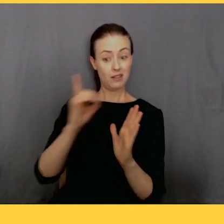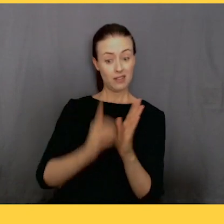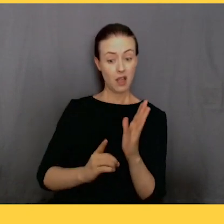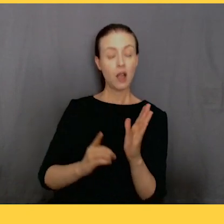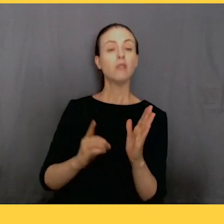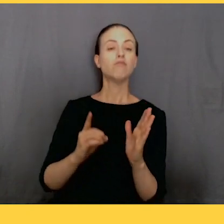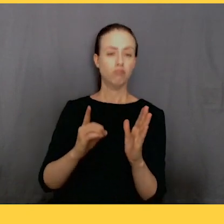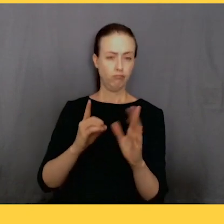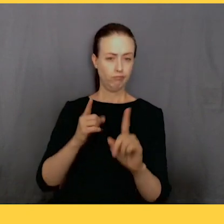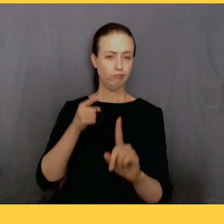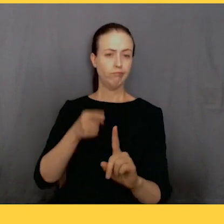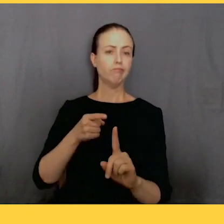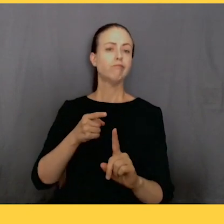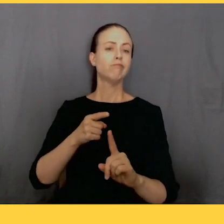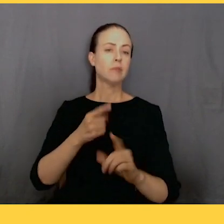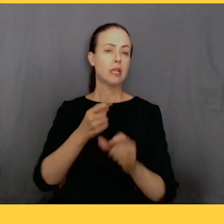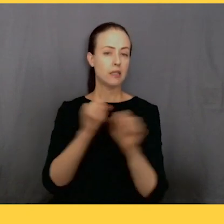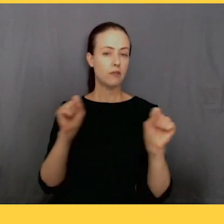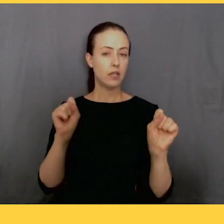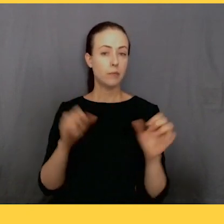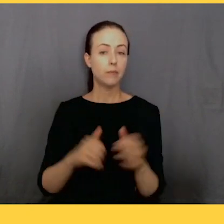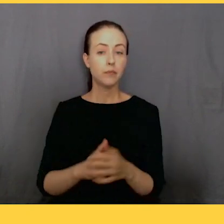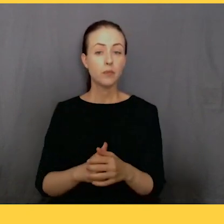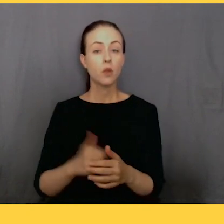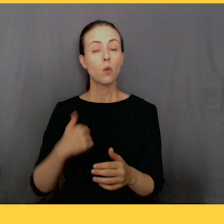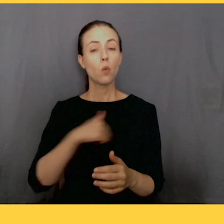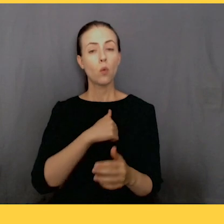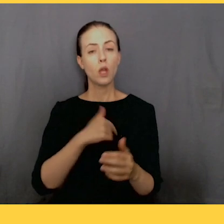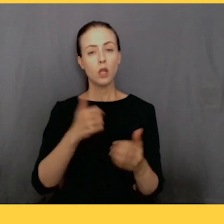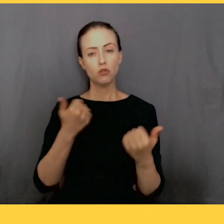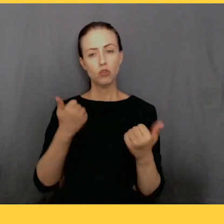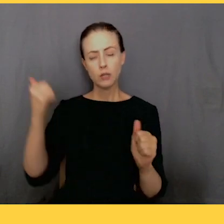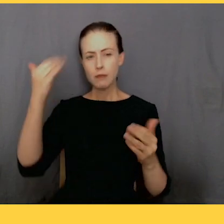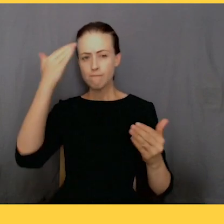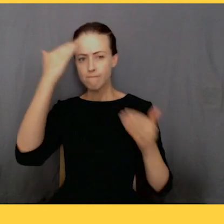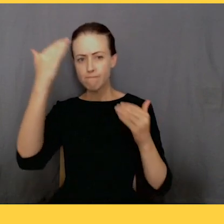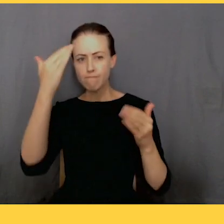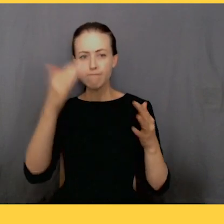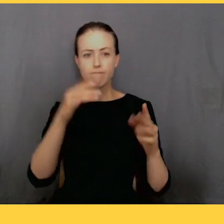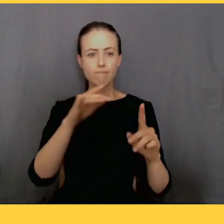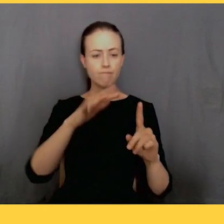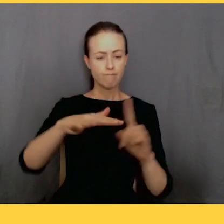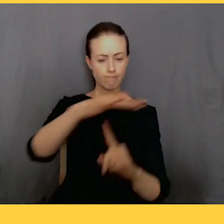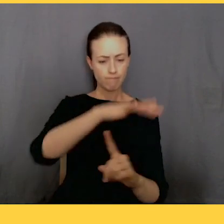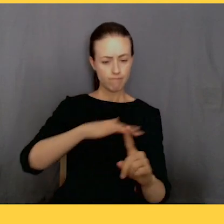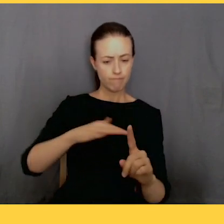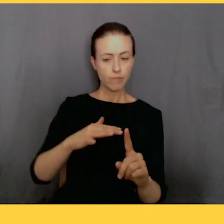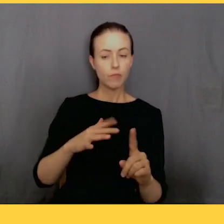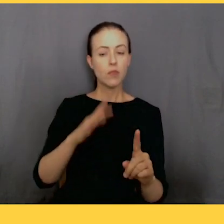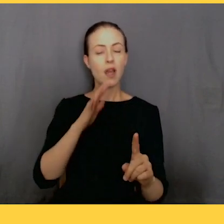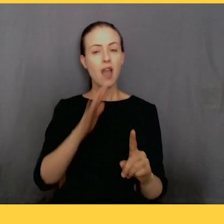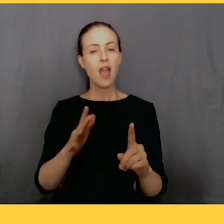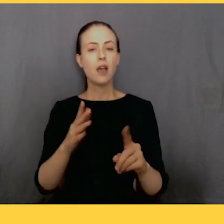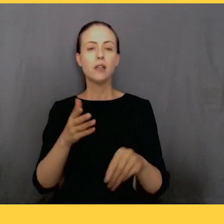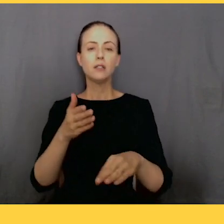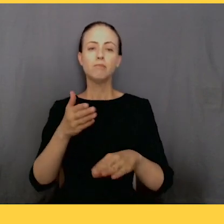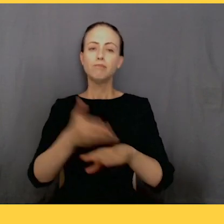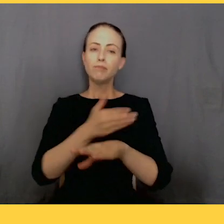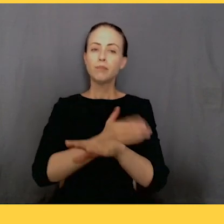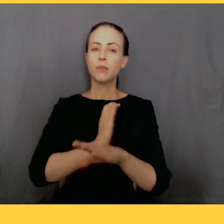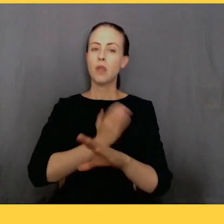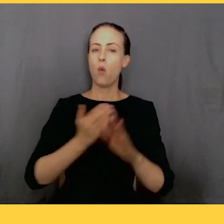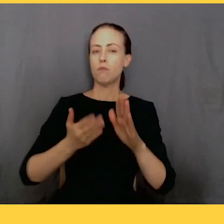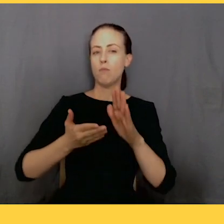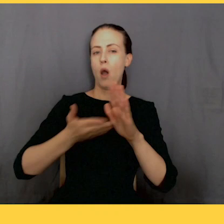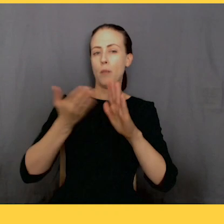of our infrastructures, bolstering situational awareness, and enhancing operational practices to keep our communities safe.